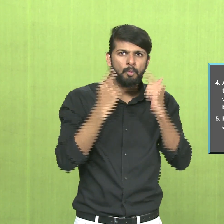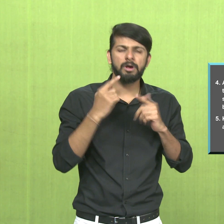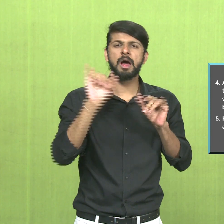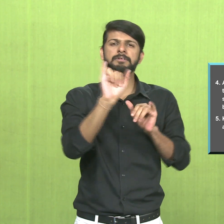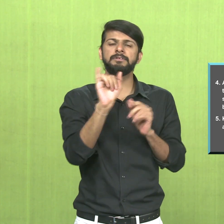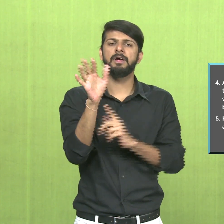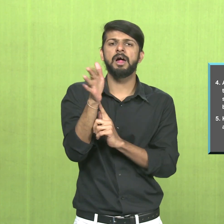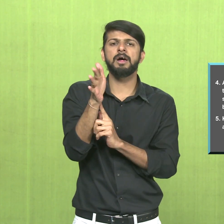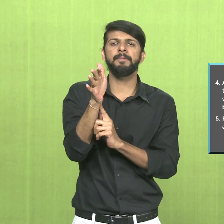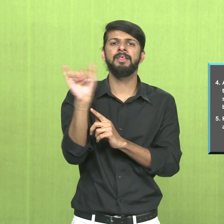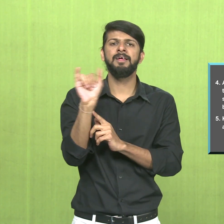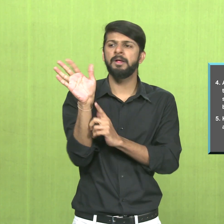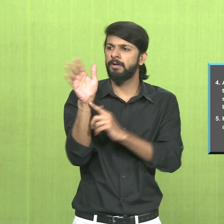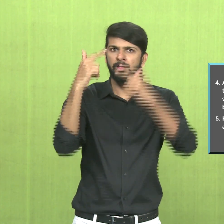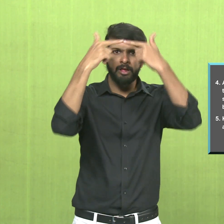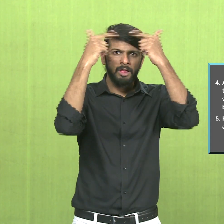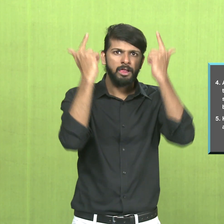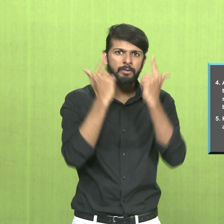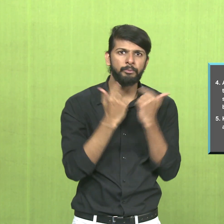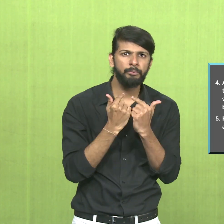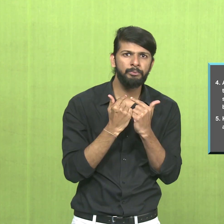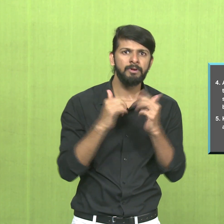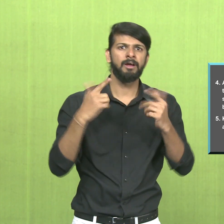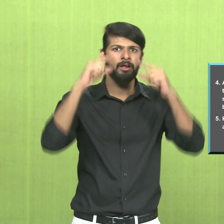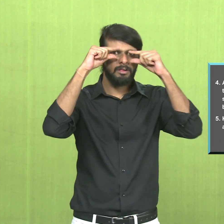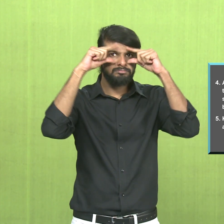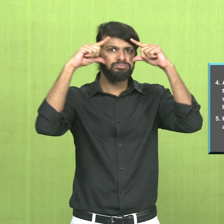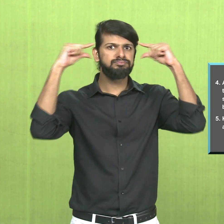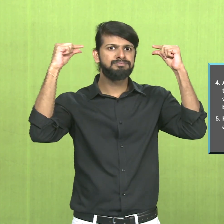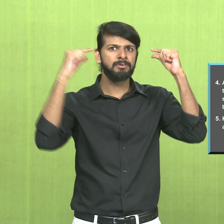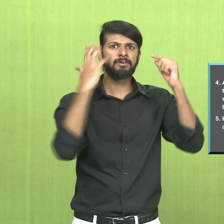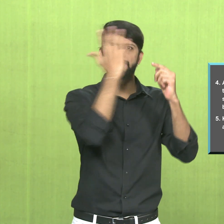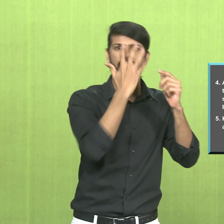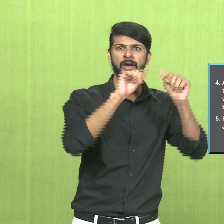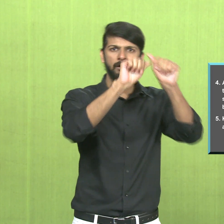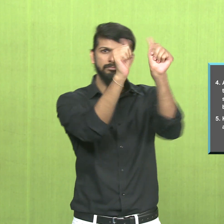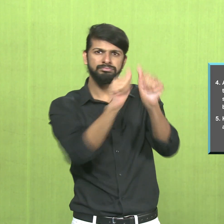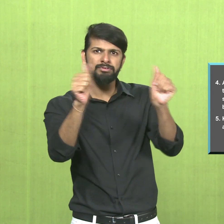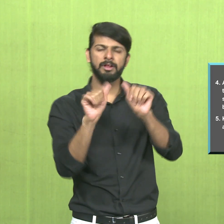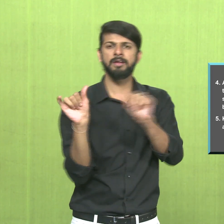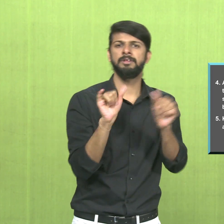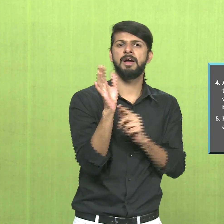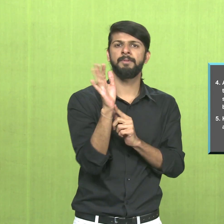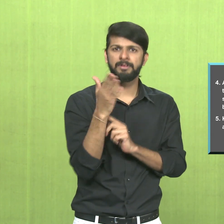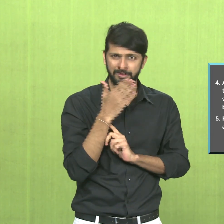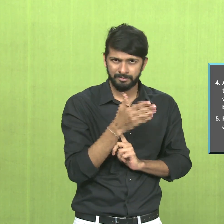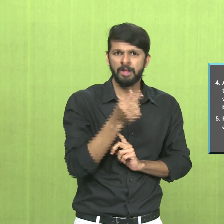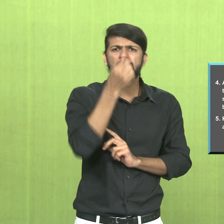the beauty of nature through the girl by using the leaf motif. The face and the eyes are shaped like